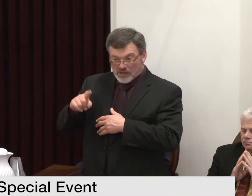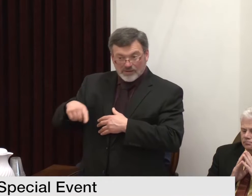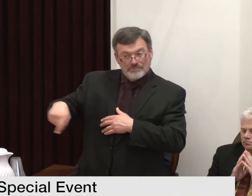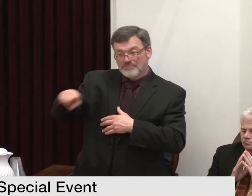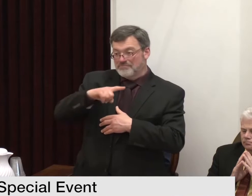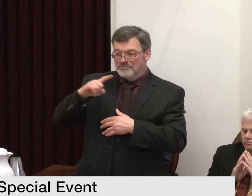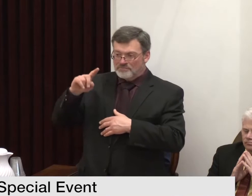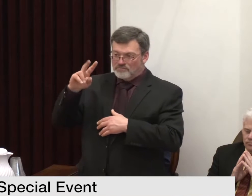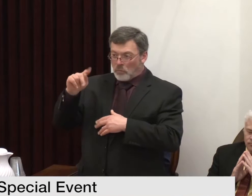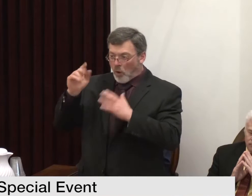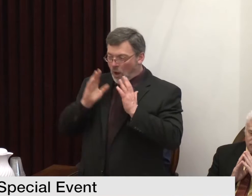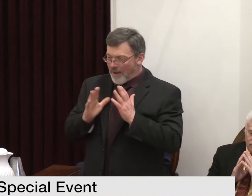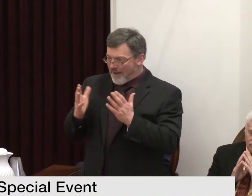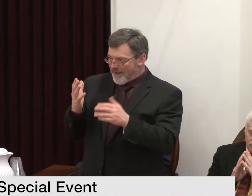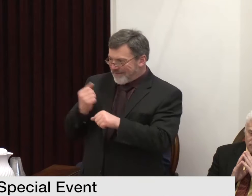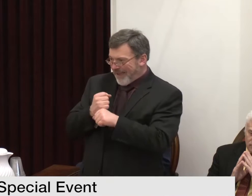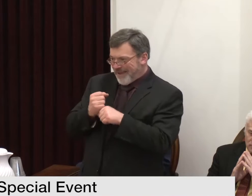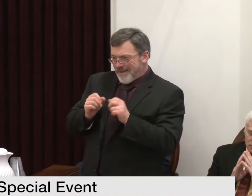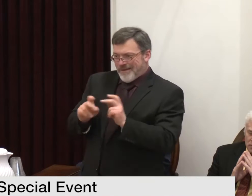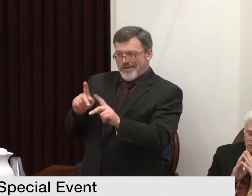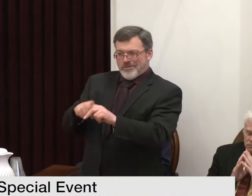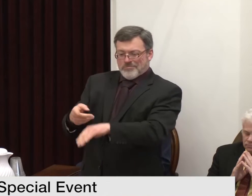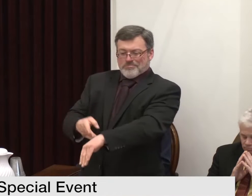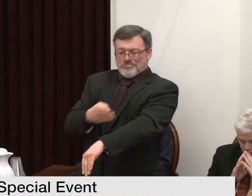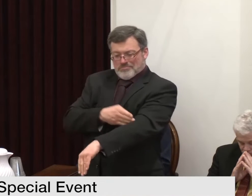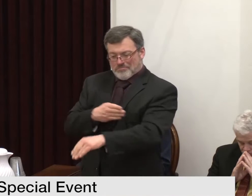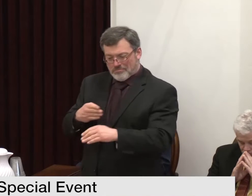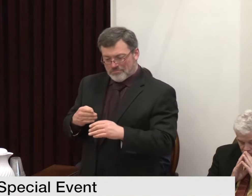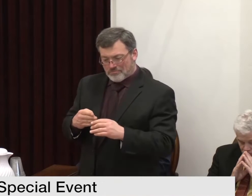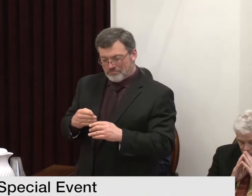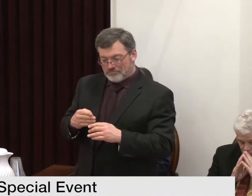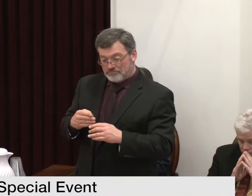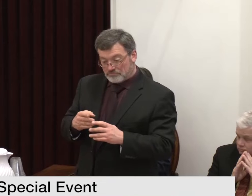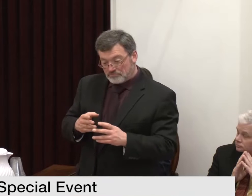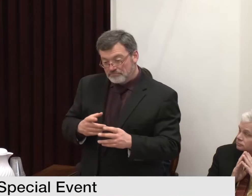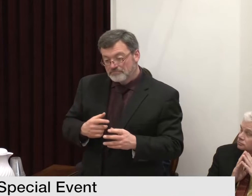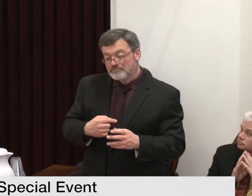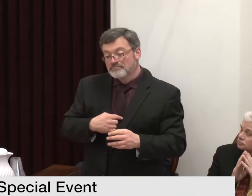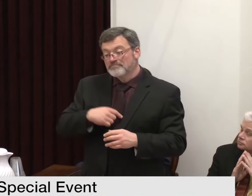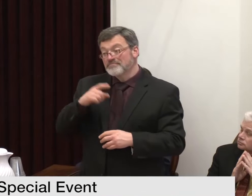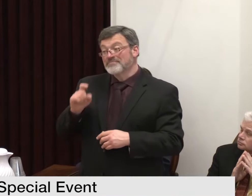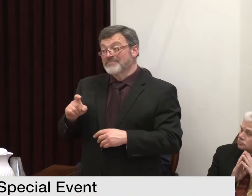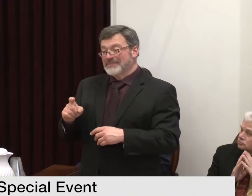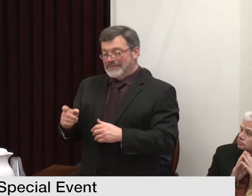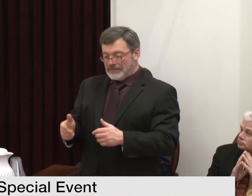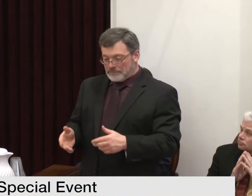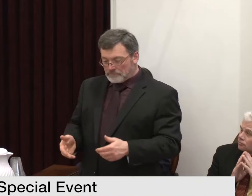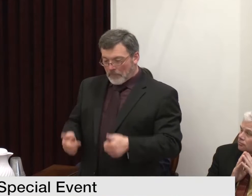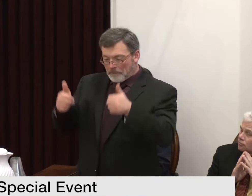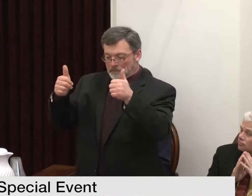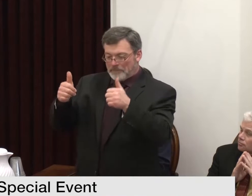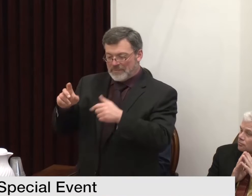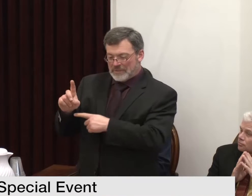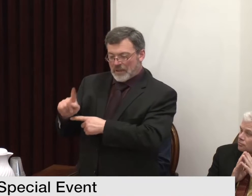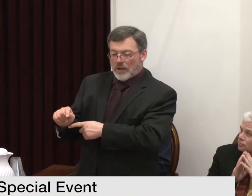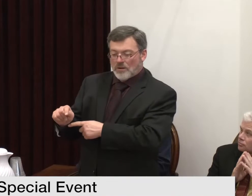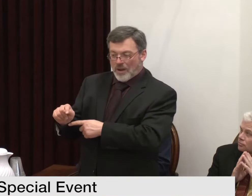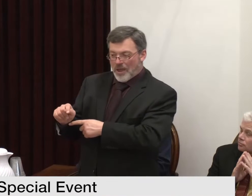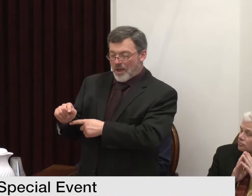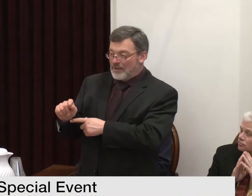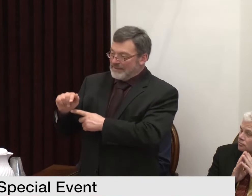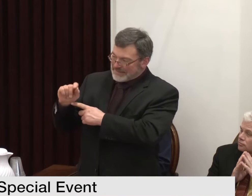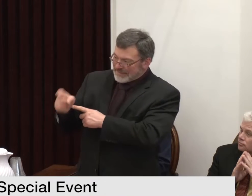And we should increase the downtown and village center tax credits to $5 million.